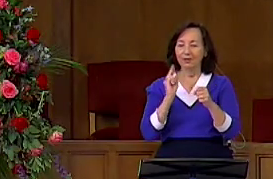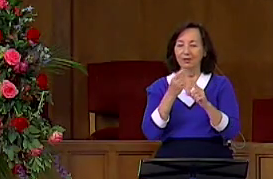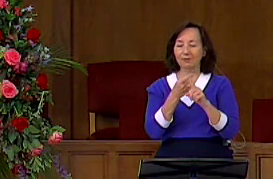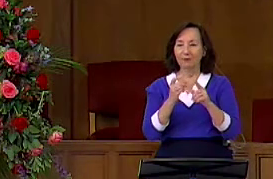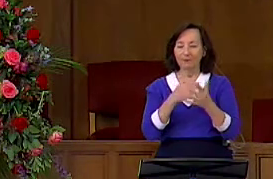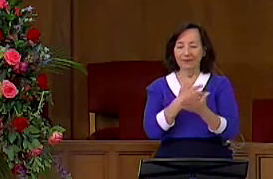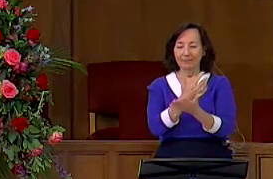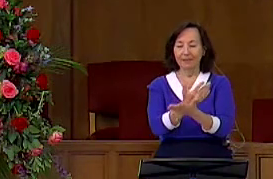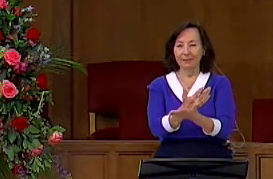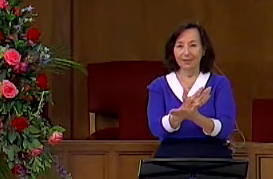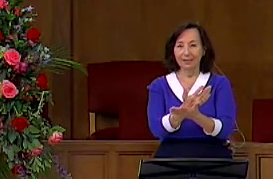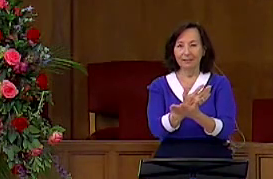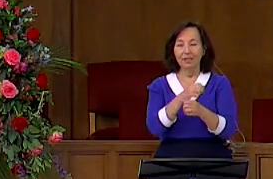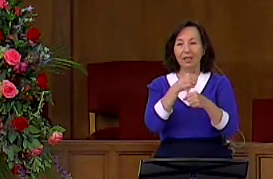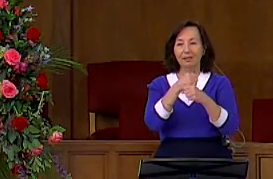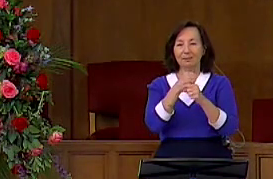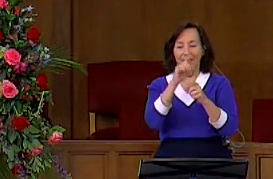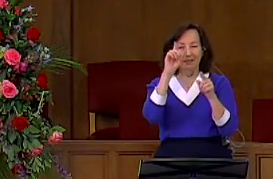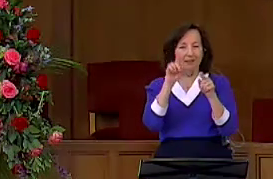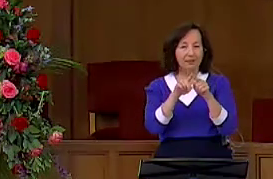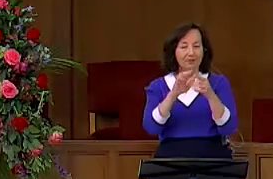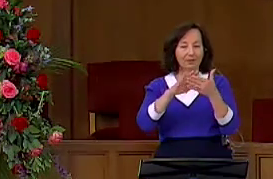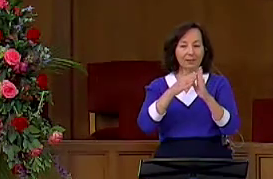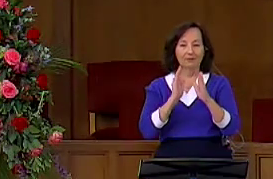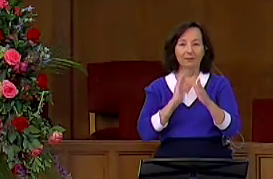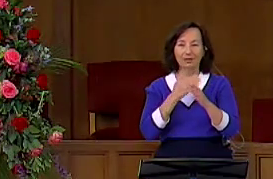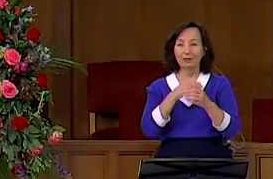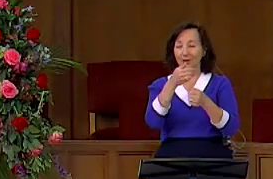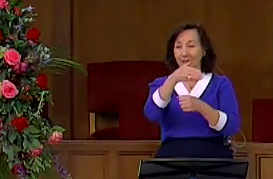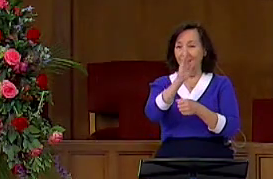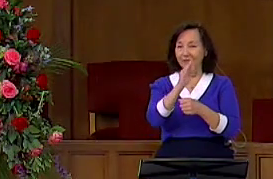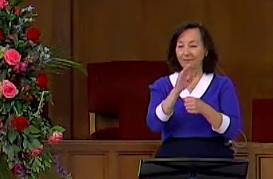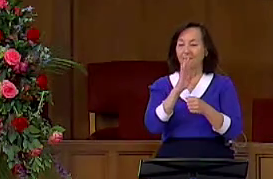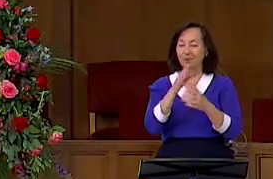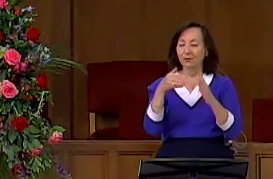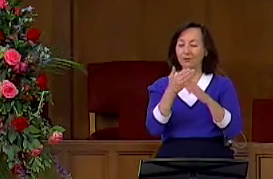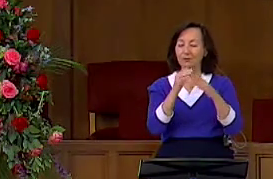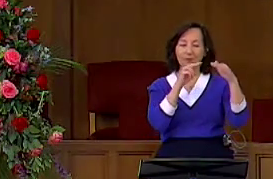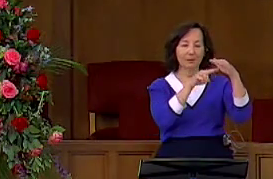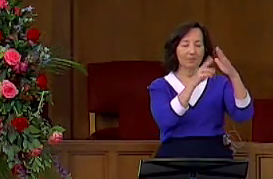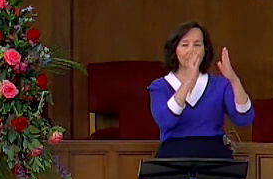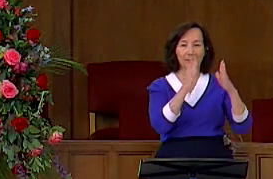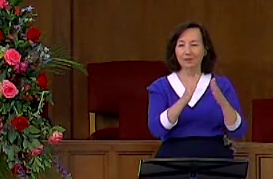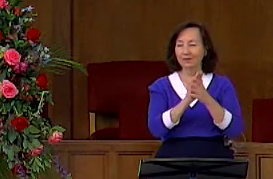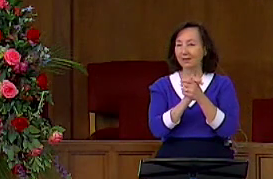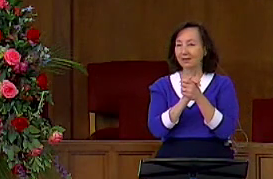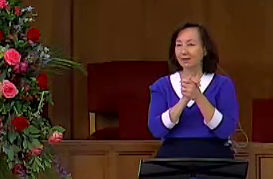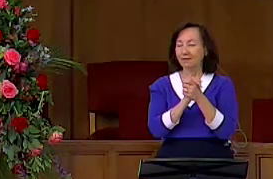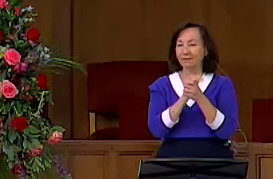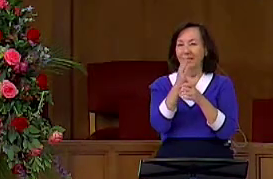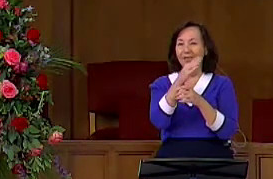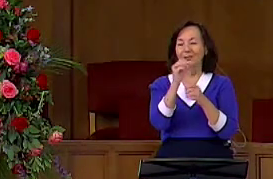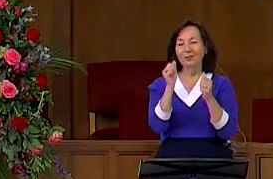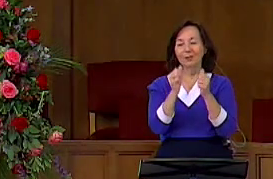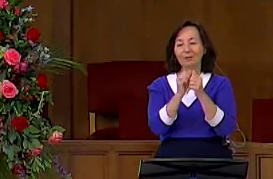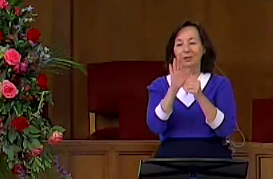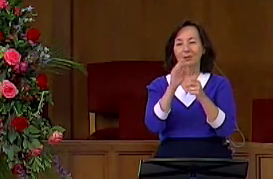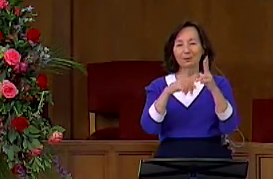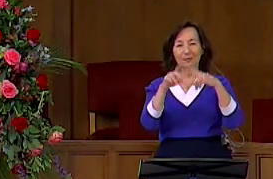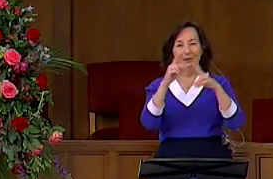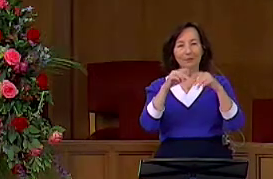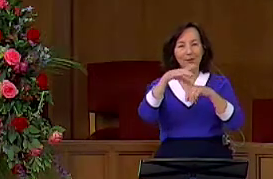captivity, made covenant to be our sovereign God, and spoke to us through the prophets. And so with your people